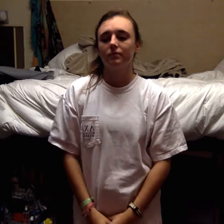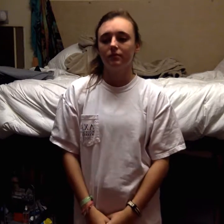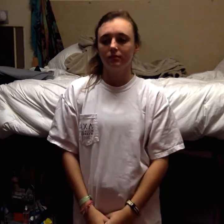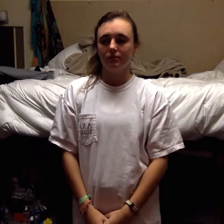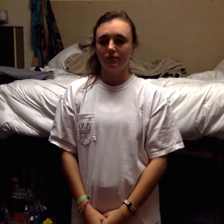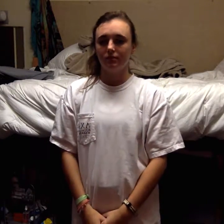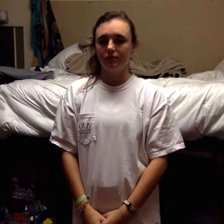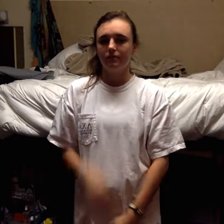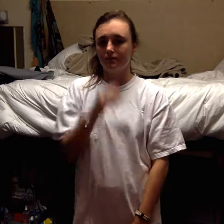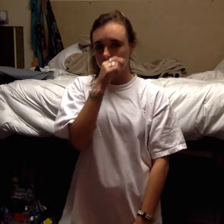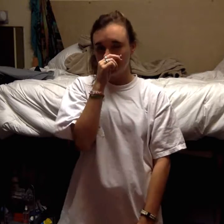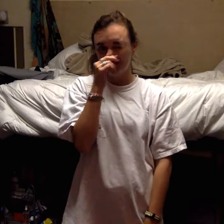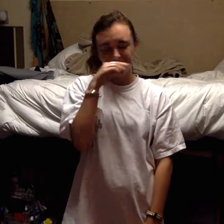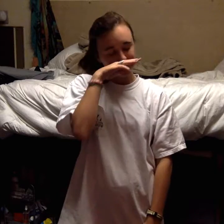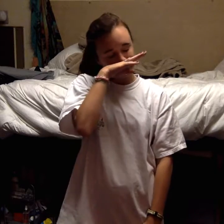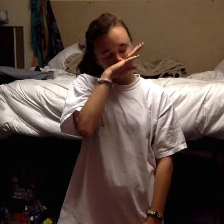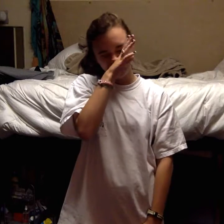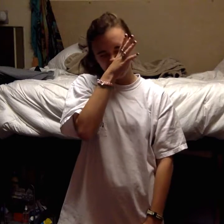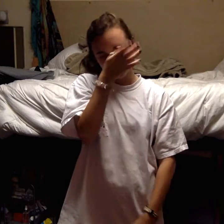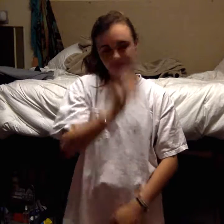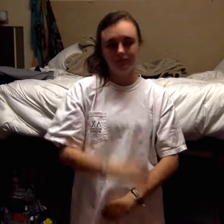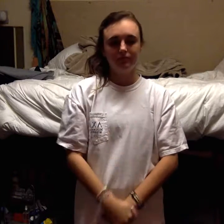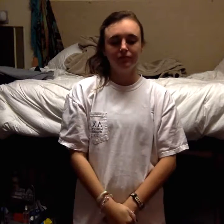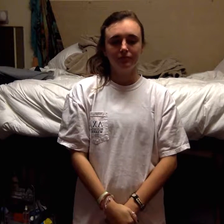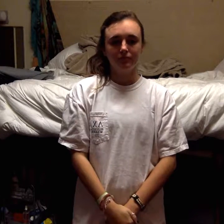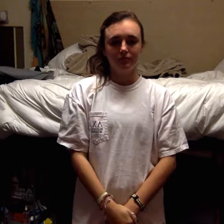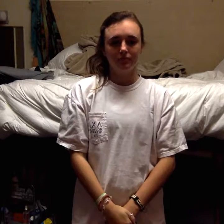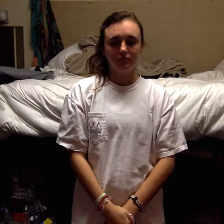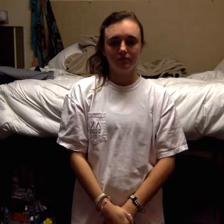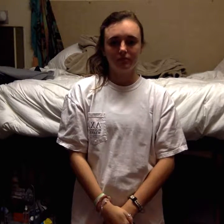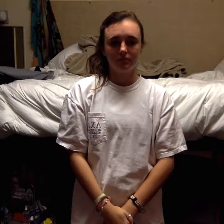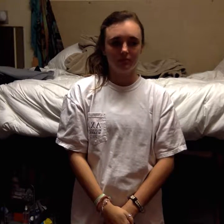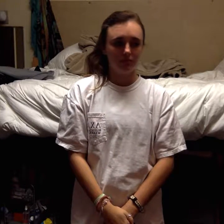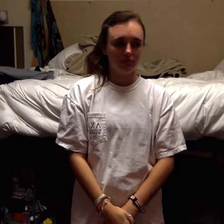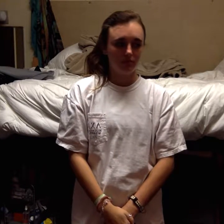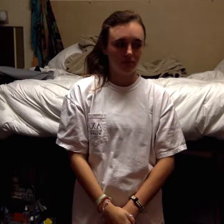yet. Right. And that's what we're going to do. I can say rectangle.